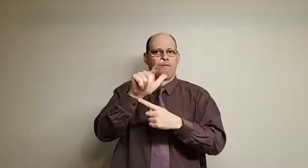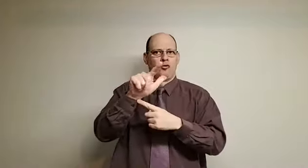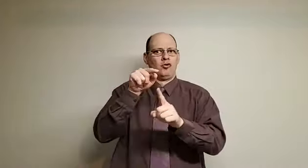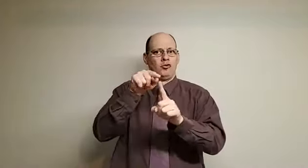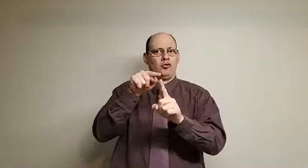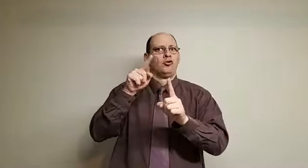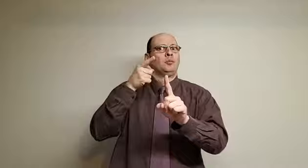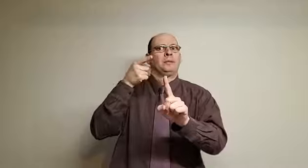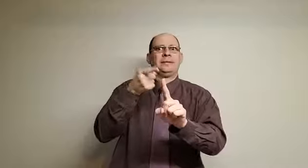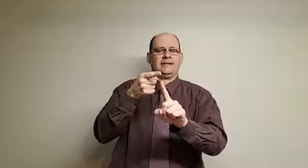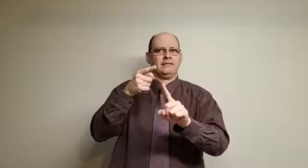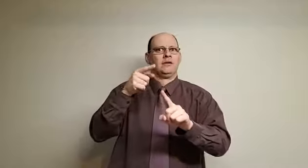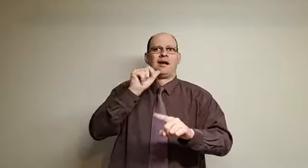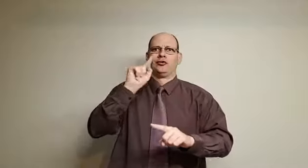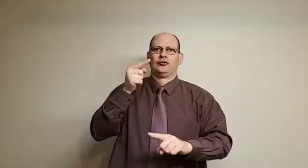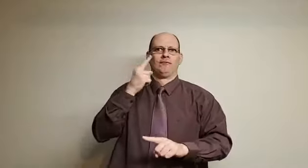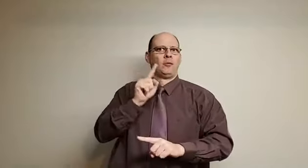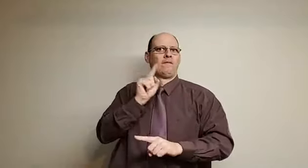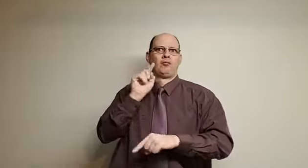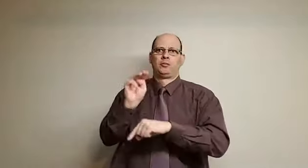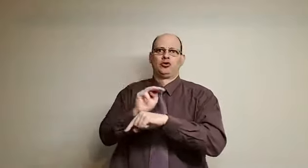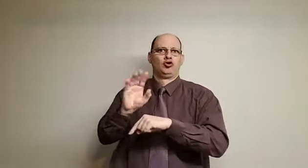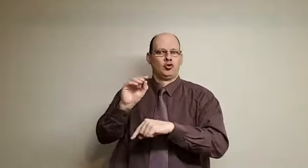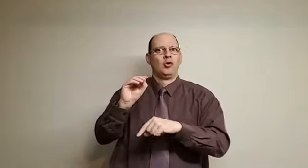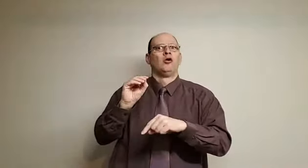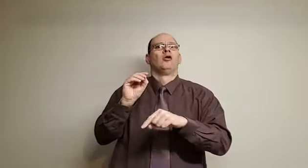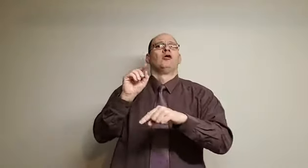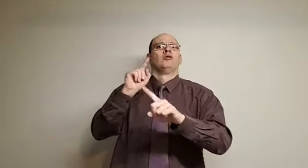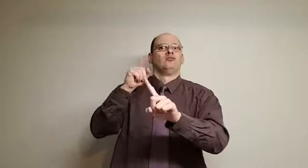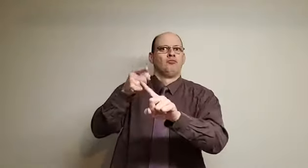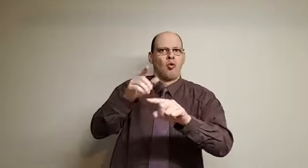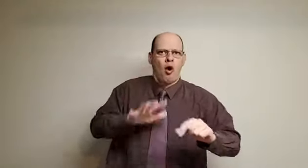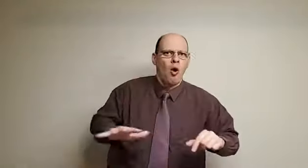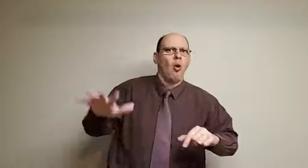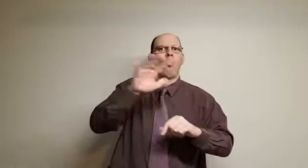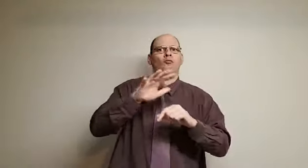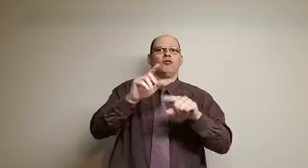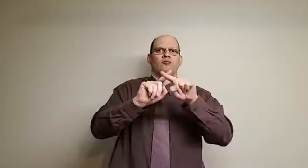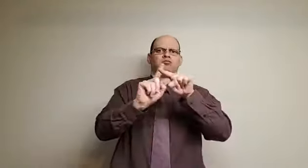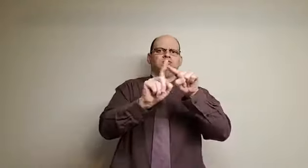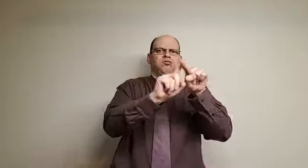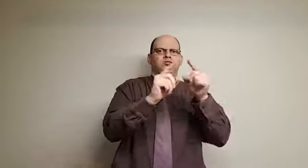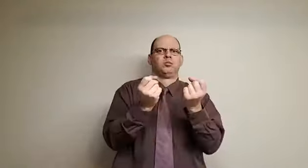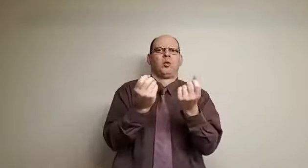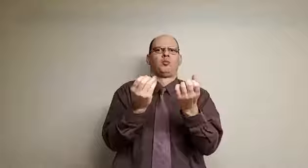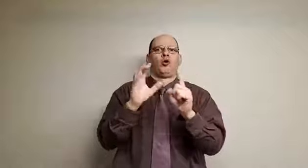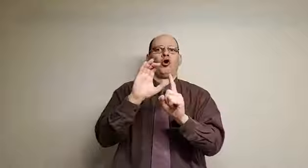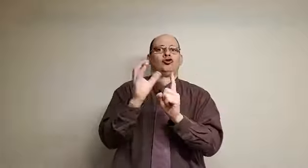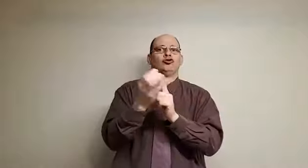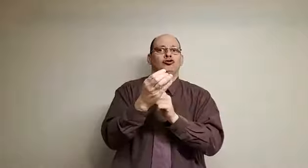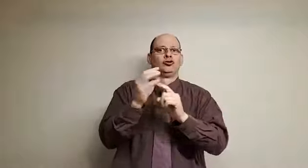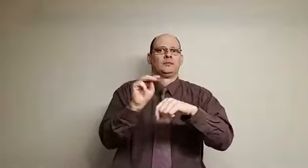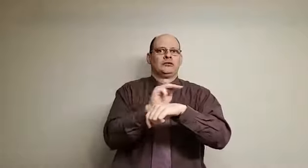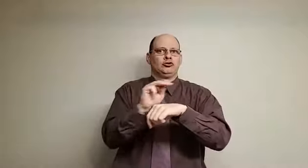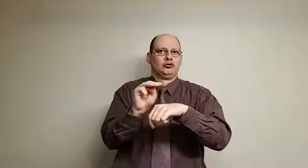within our multicultural ministries not just only the deaf ministry but all the multicultural ministries